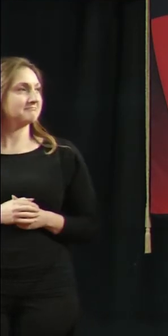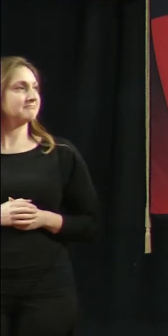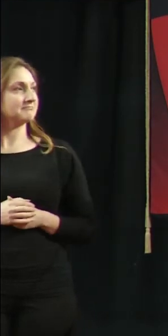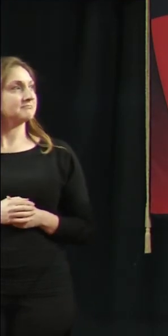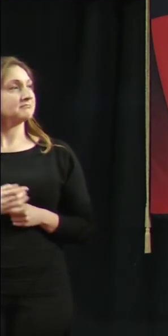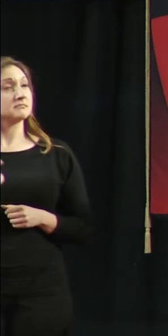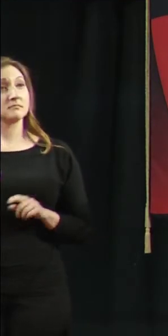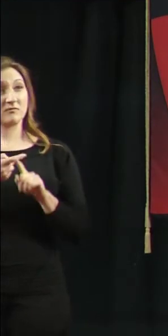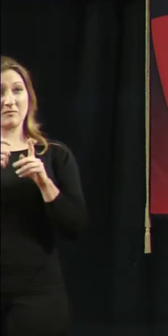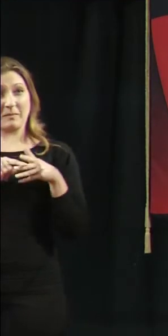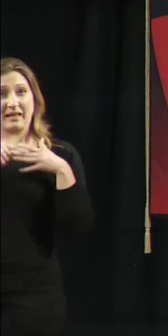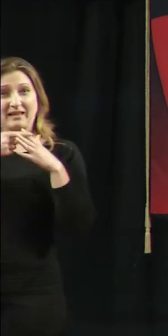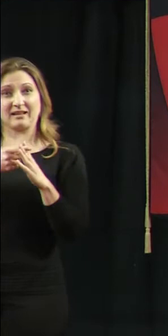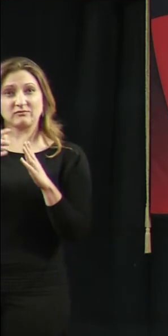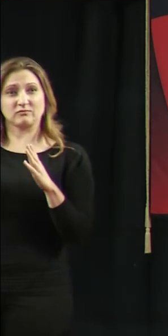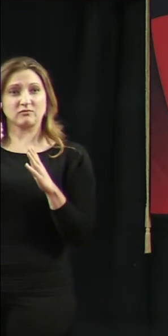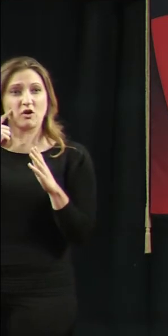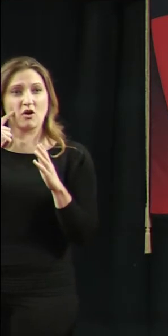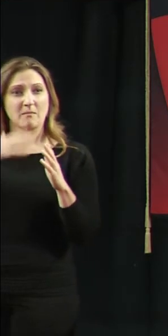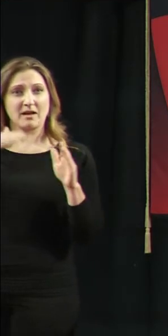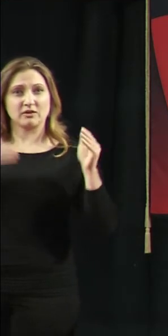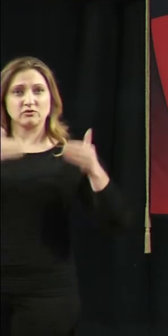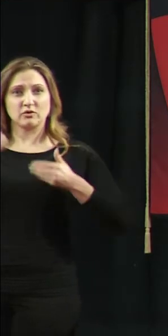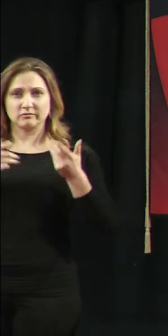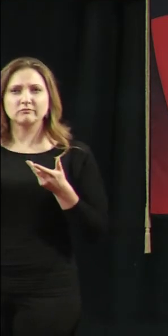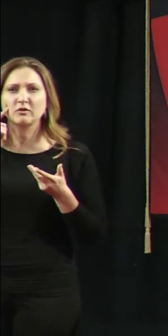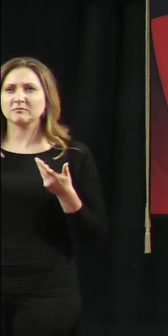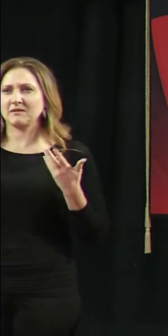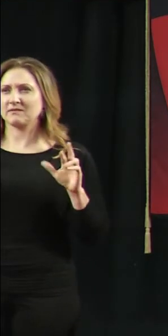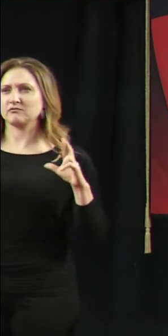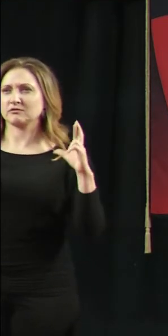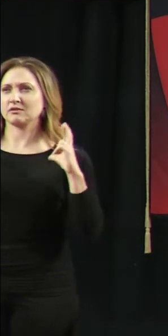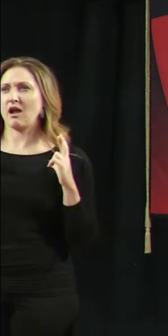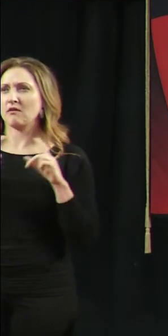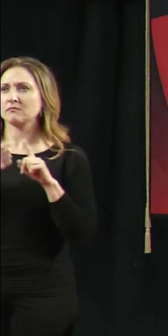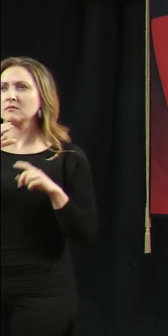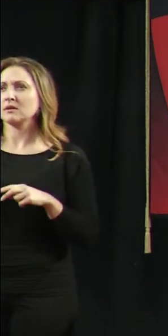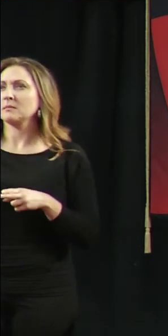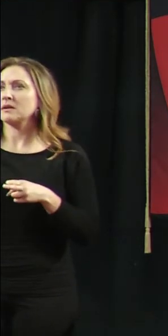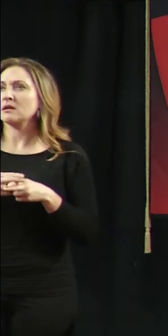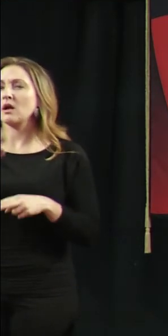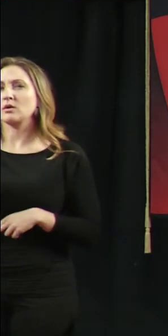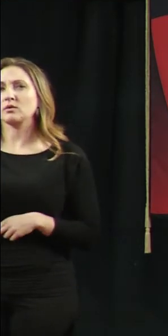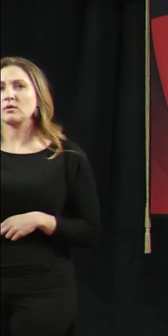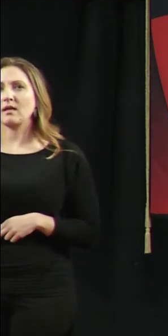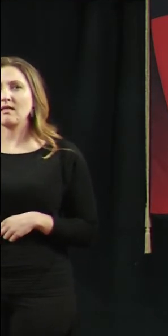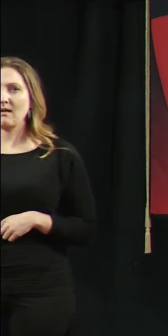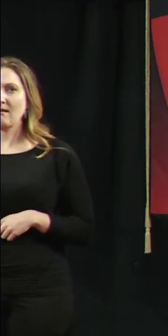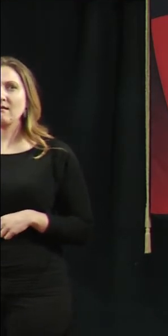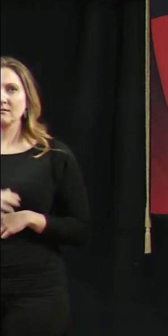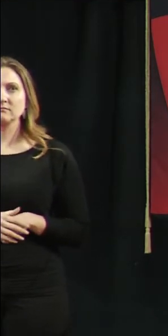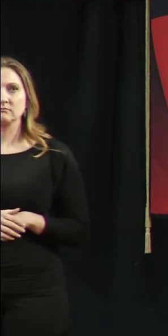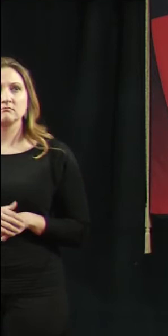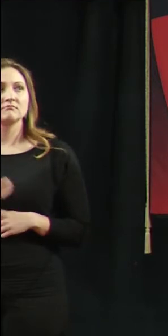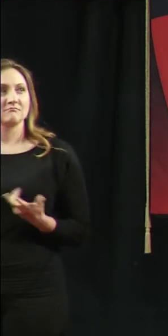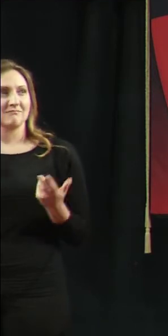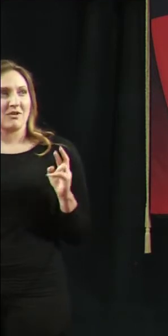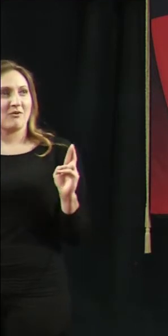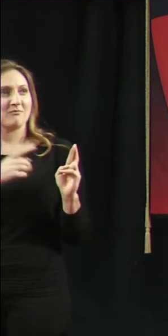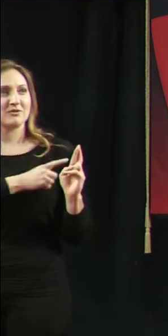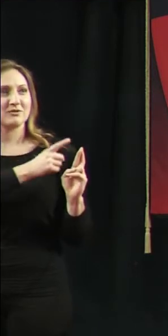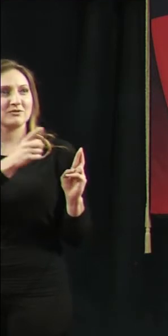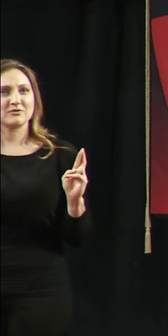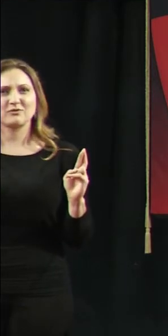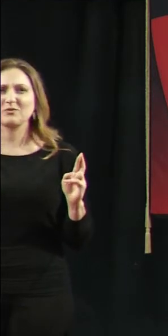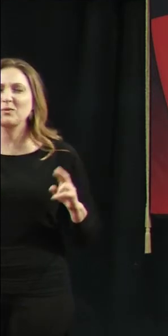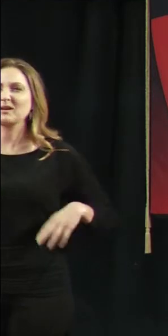From the introduction, you heard that I am retired from a company called United Launch Alliance. And I know many of you may